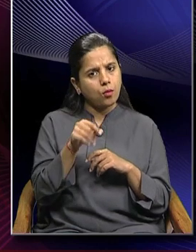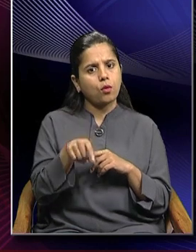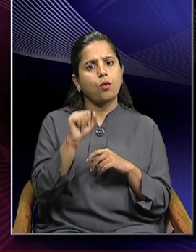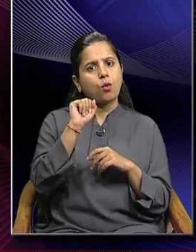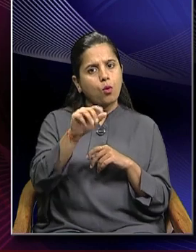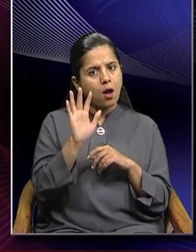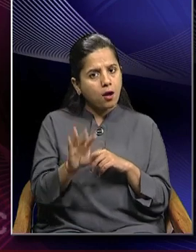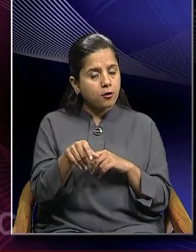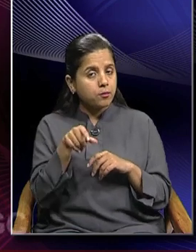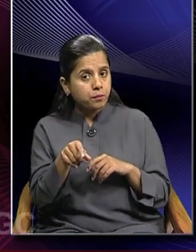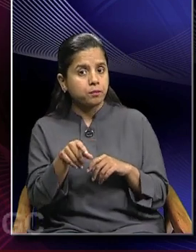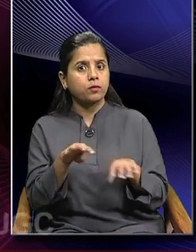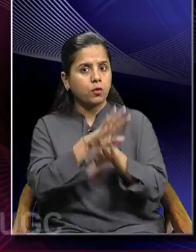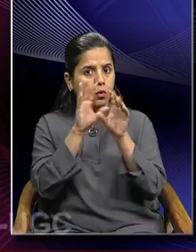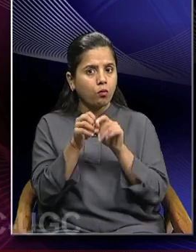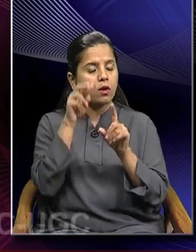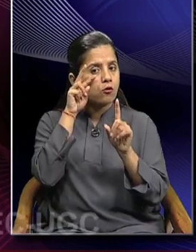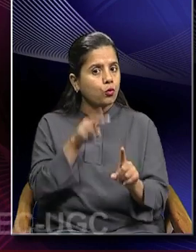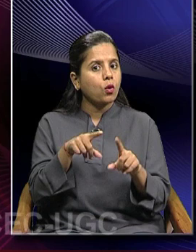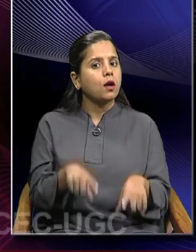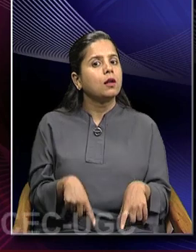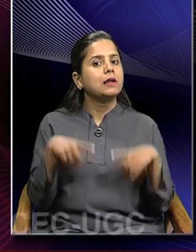T principle refers to total view of life